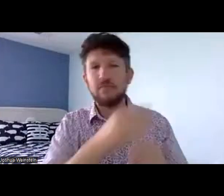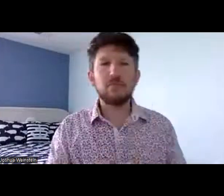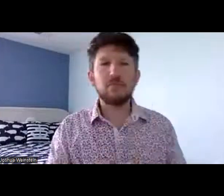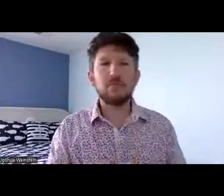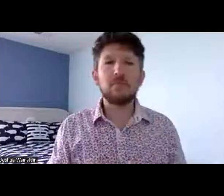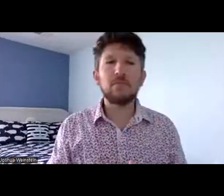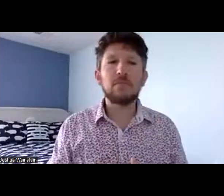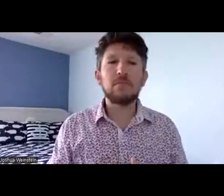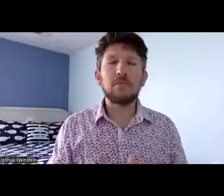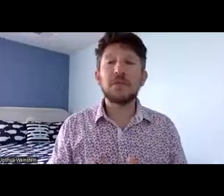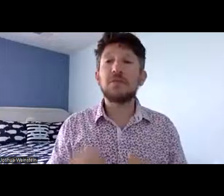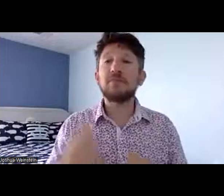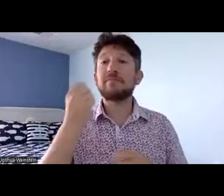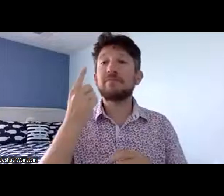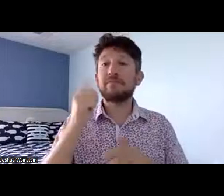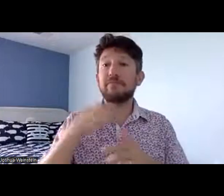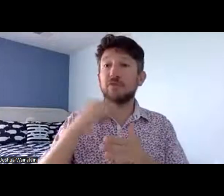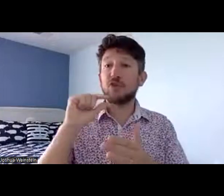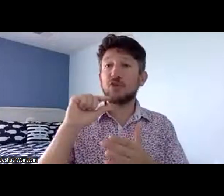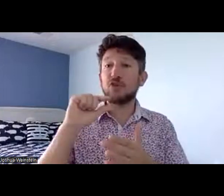in deafness.